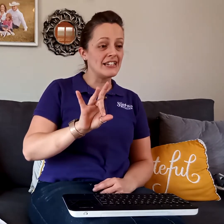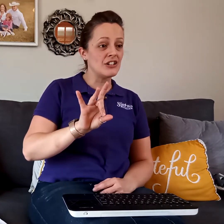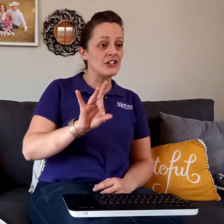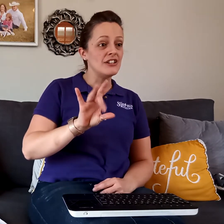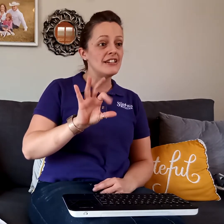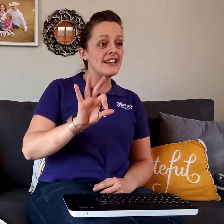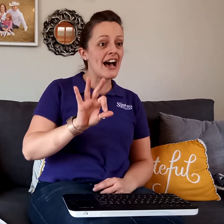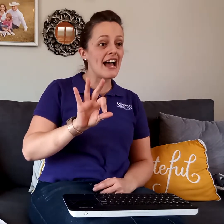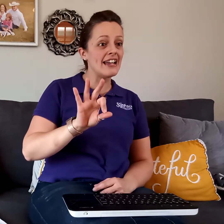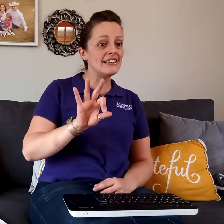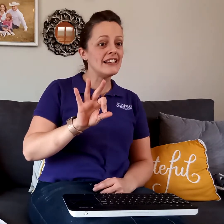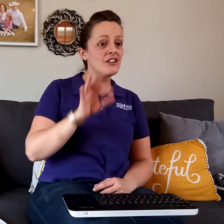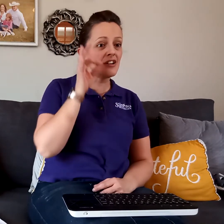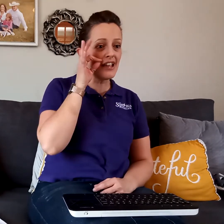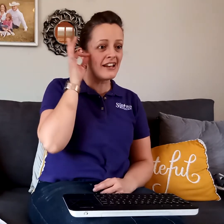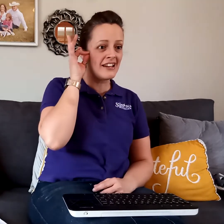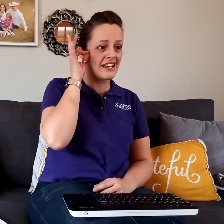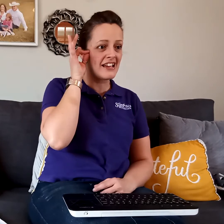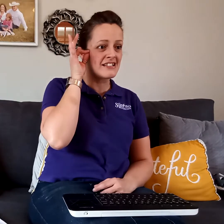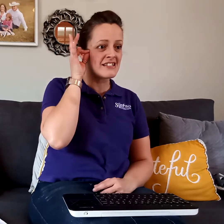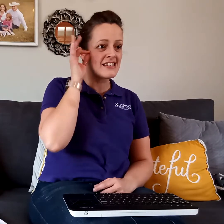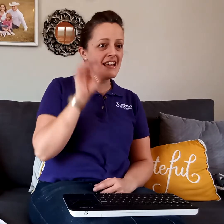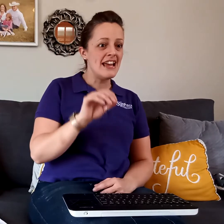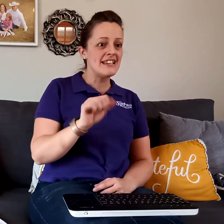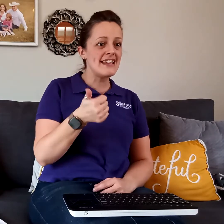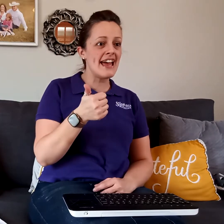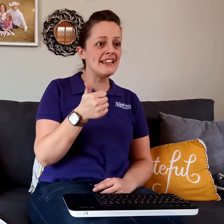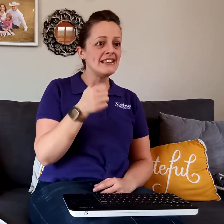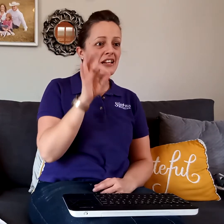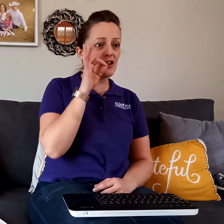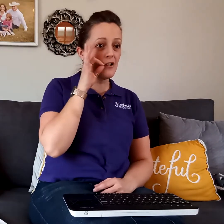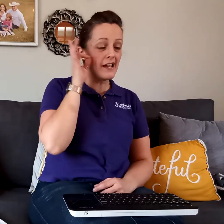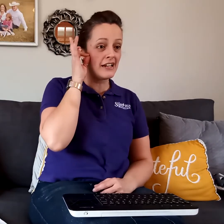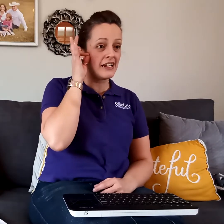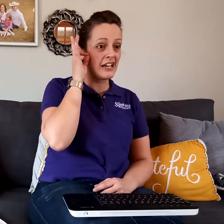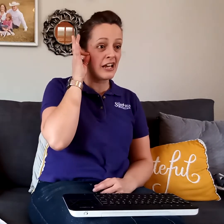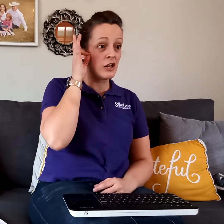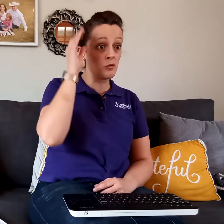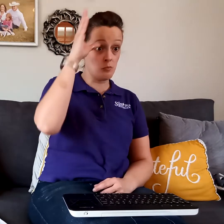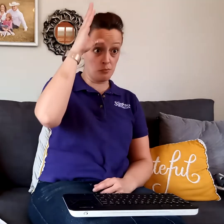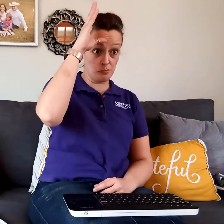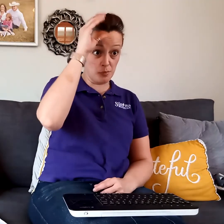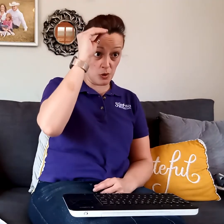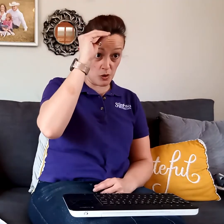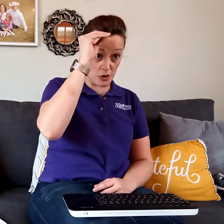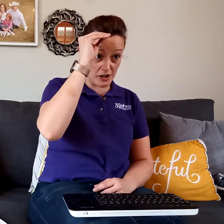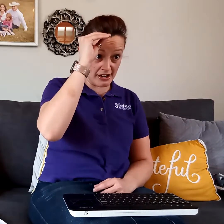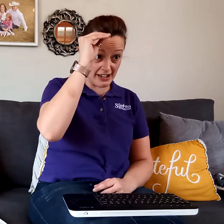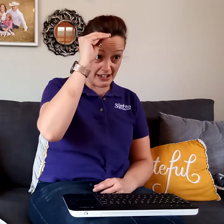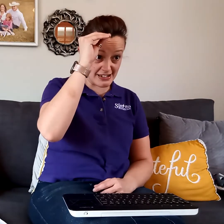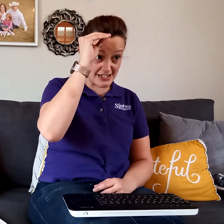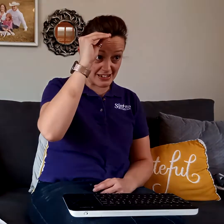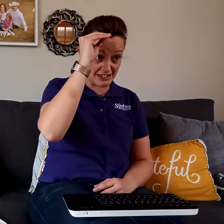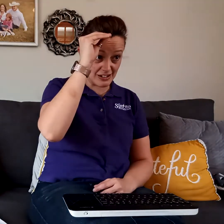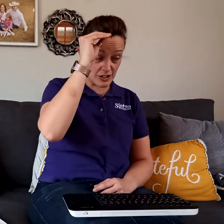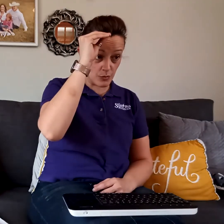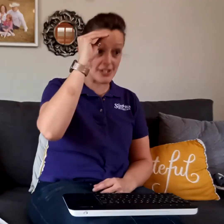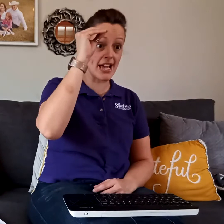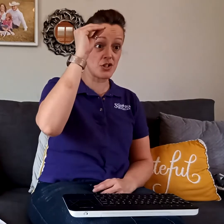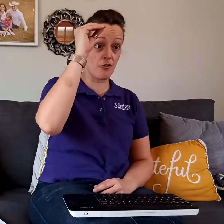little, 9 little Indians. 10 little Indian boys. Was that too